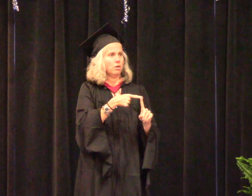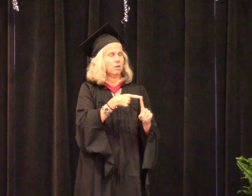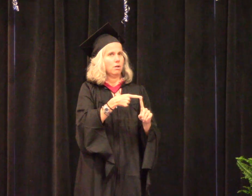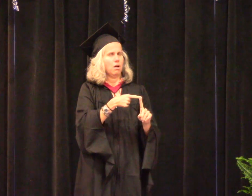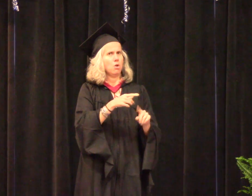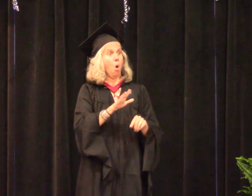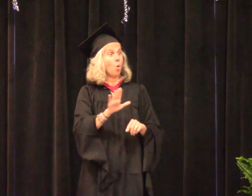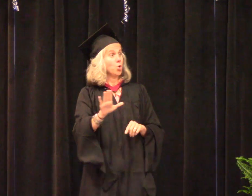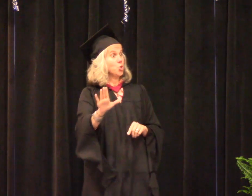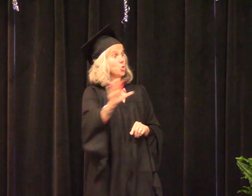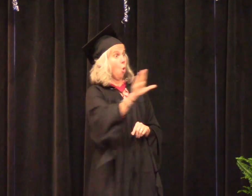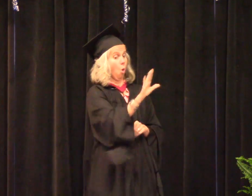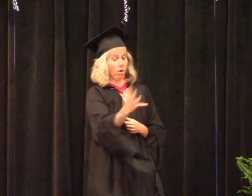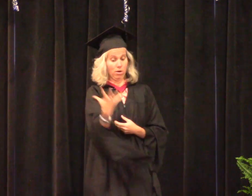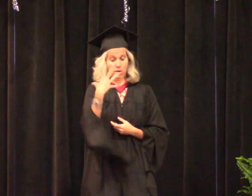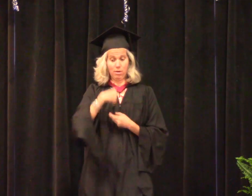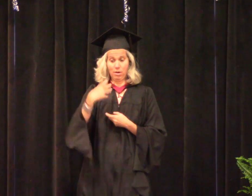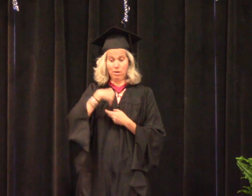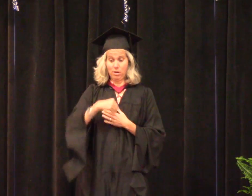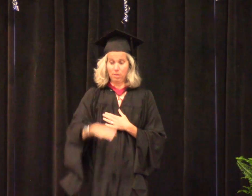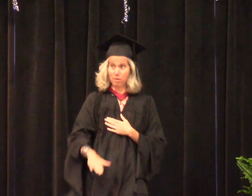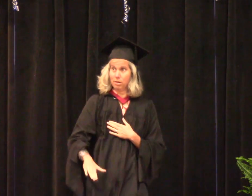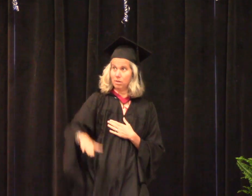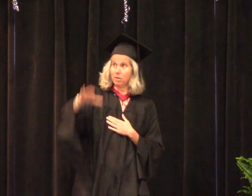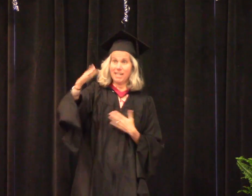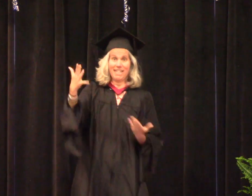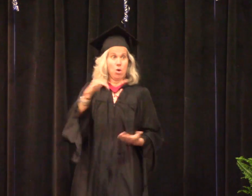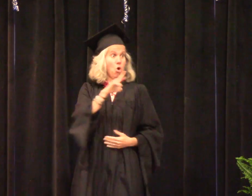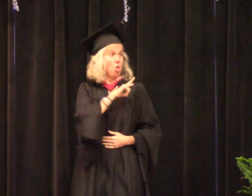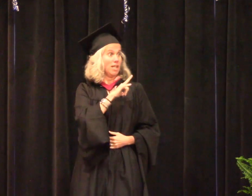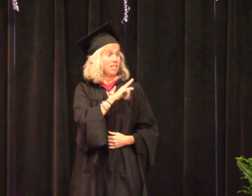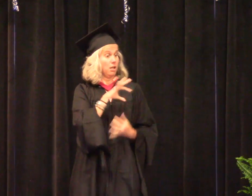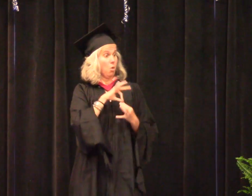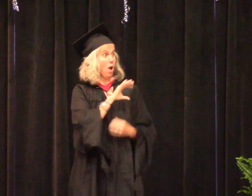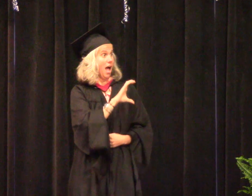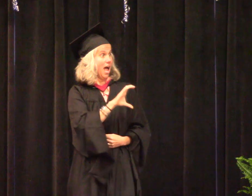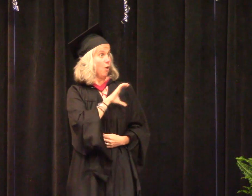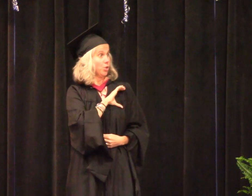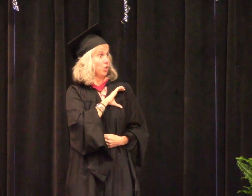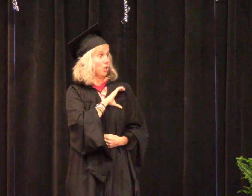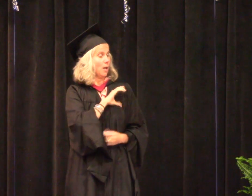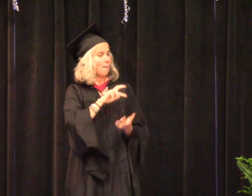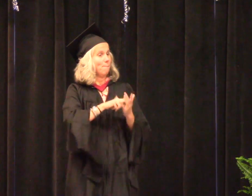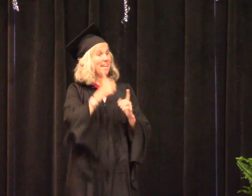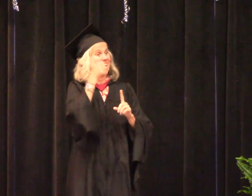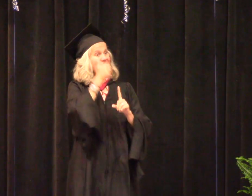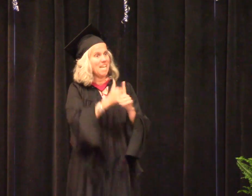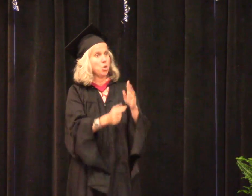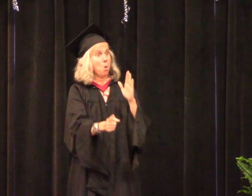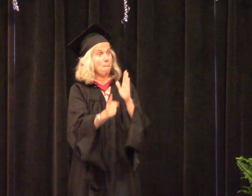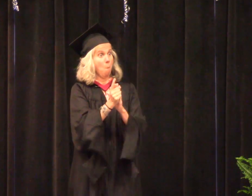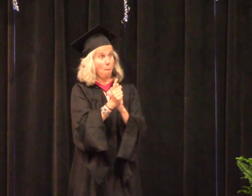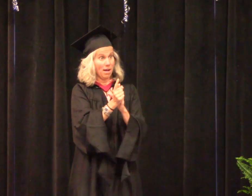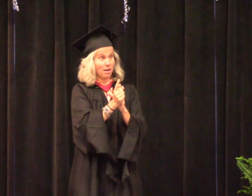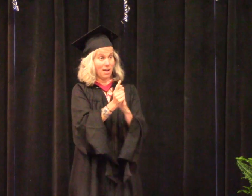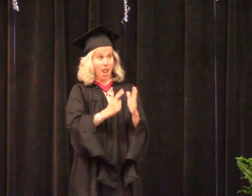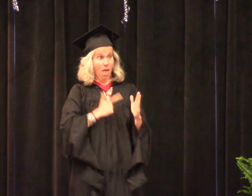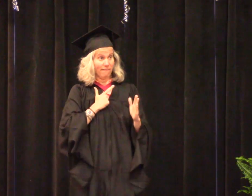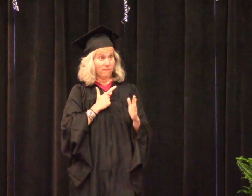And that has an impact on how they lead their lives going forward. It's a character, part of their foundation is what led to